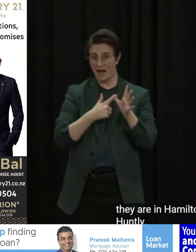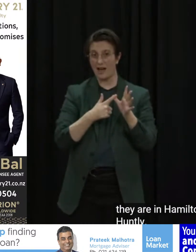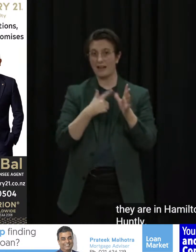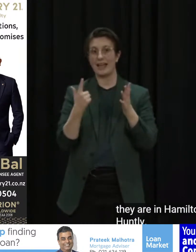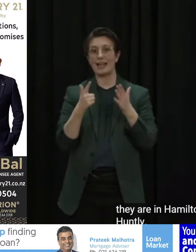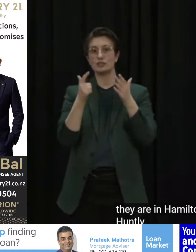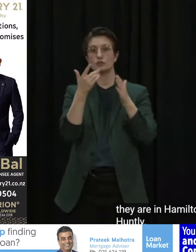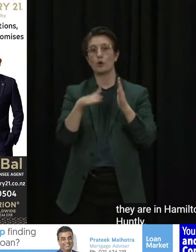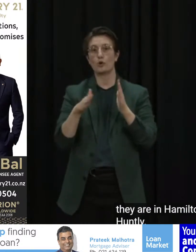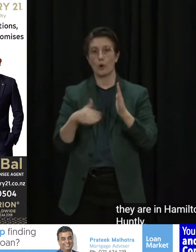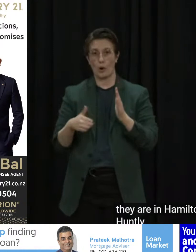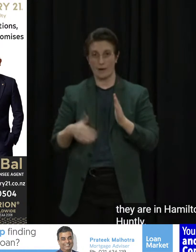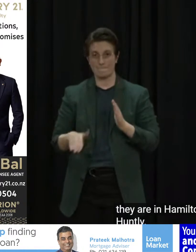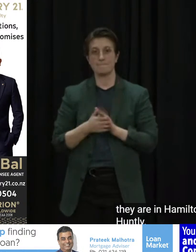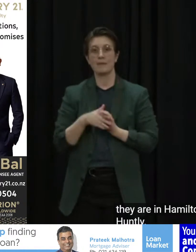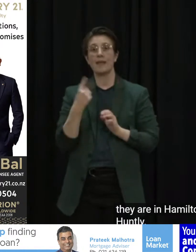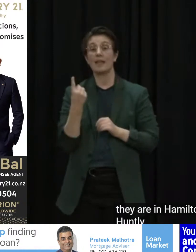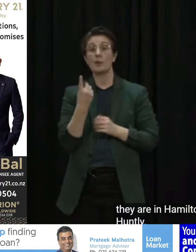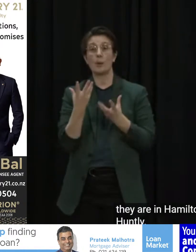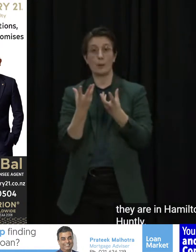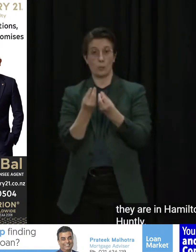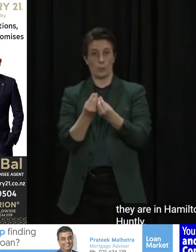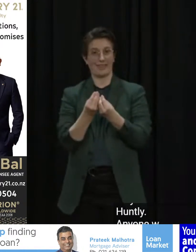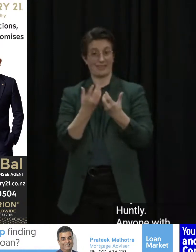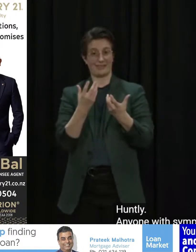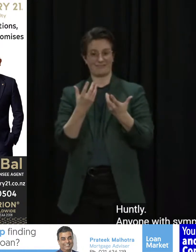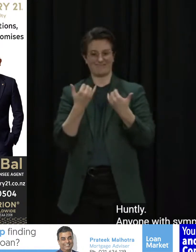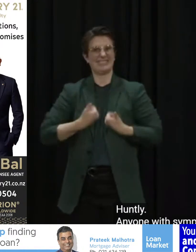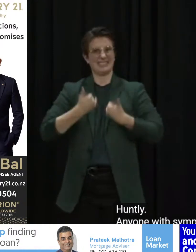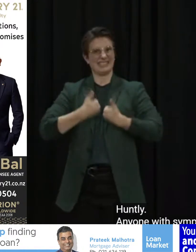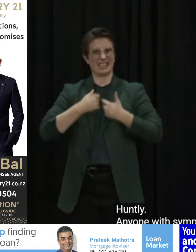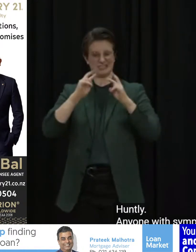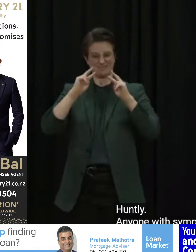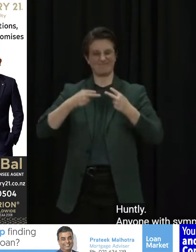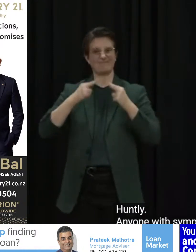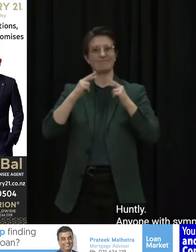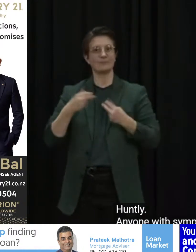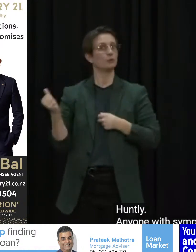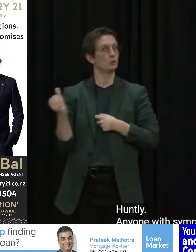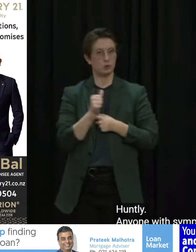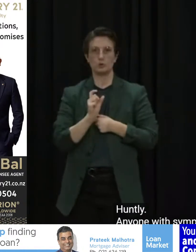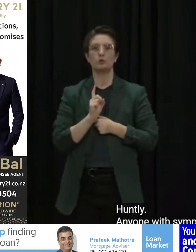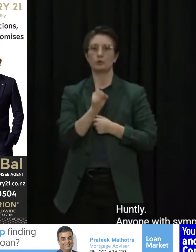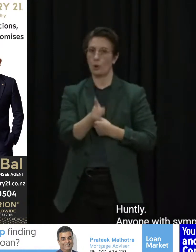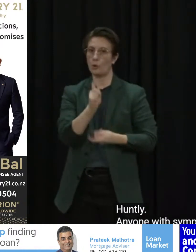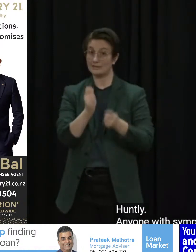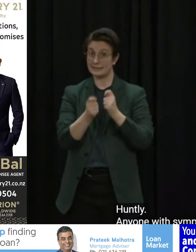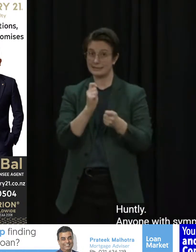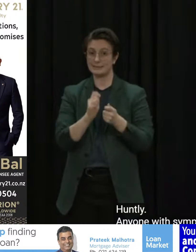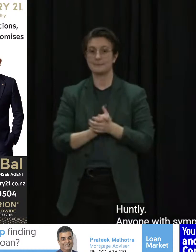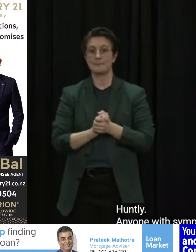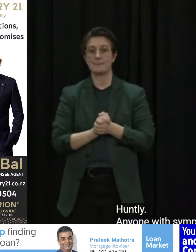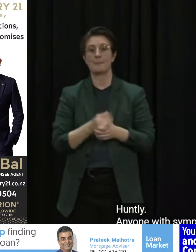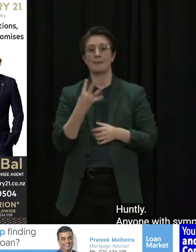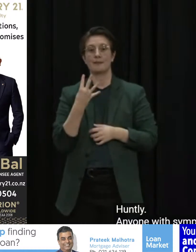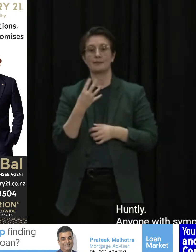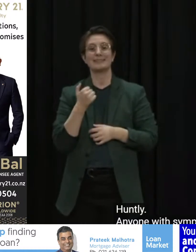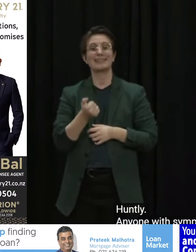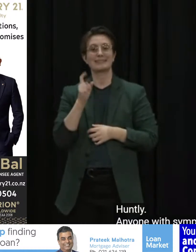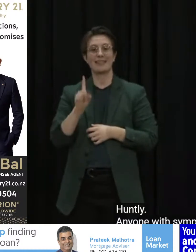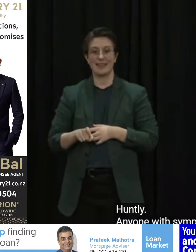should get a test, and yesterday I can report there were 6,480 tests taken across the